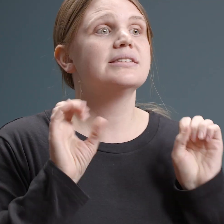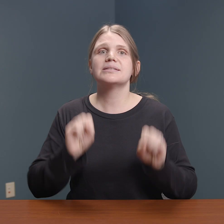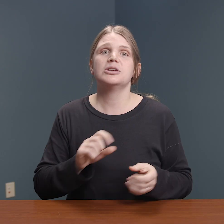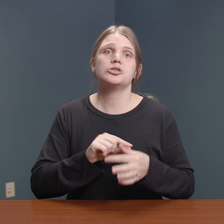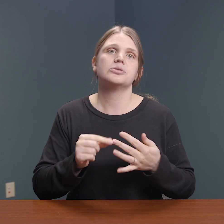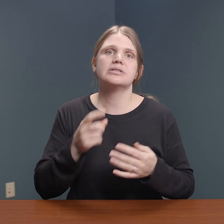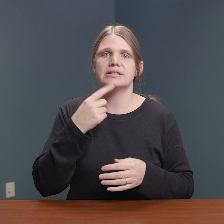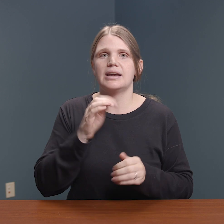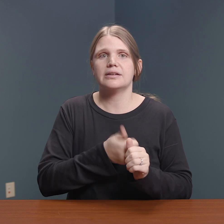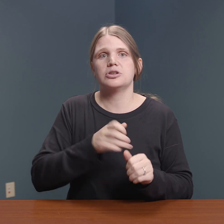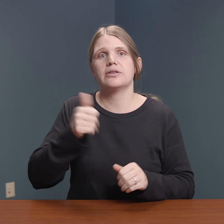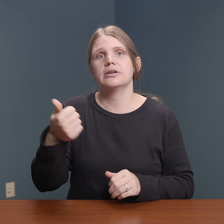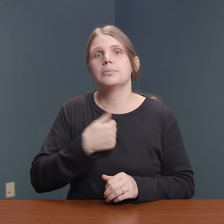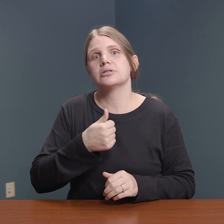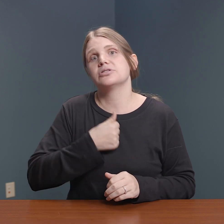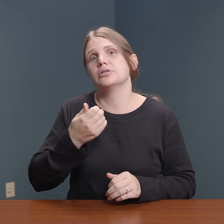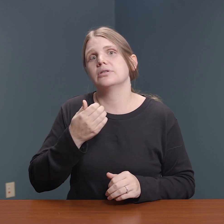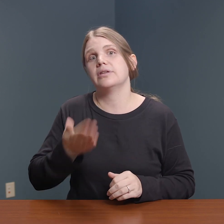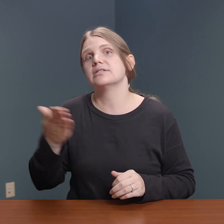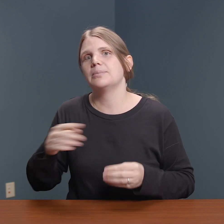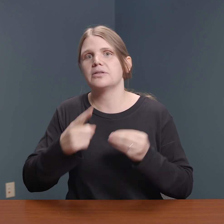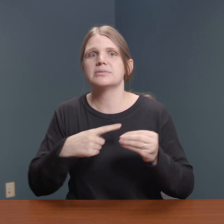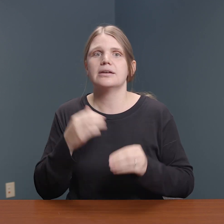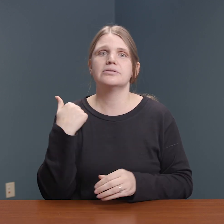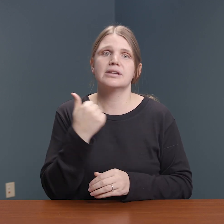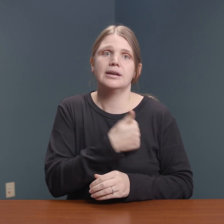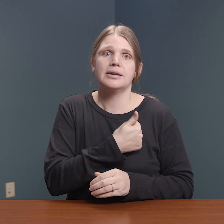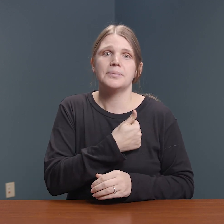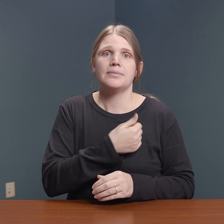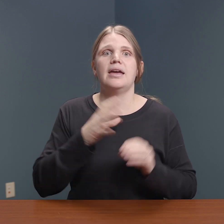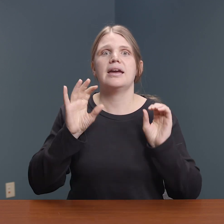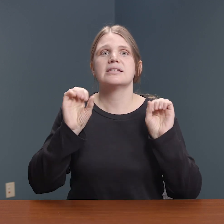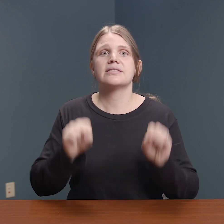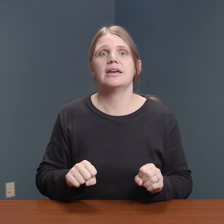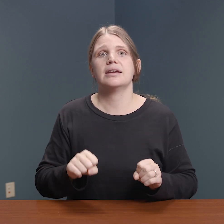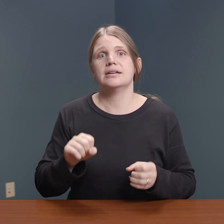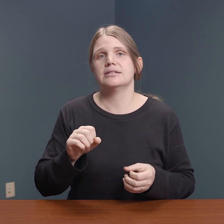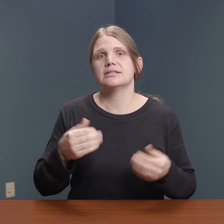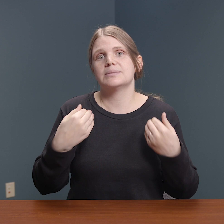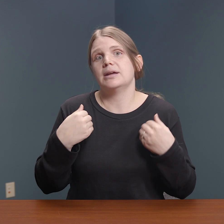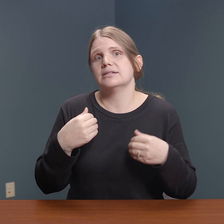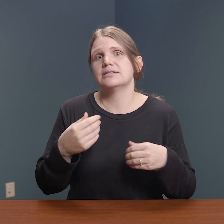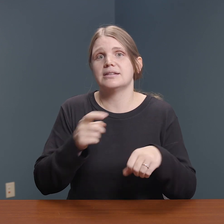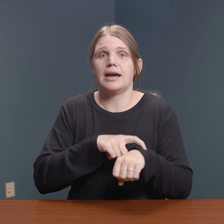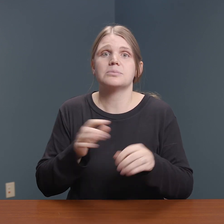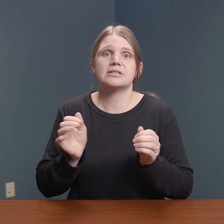Friends may choose to tell each other personal things about themselves, and they can spend time